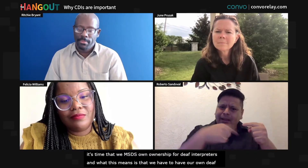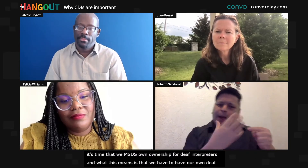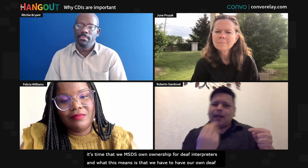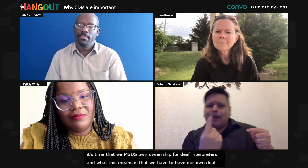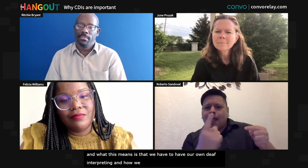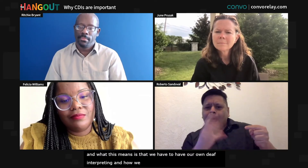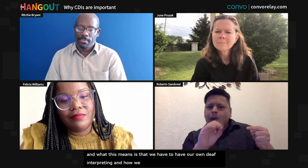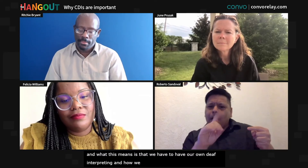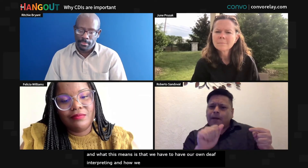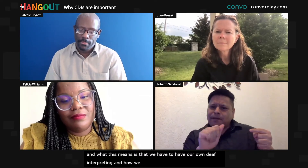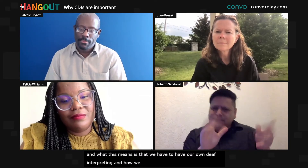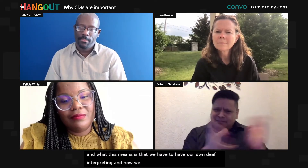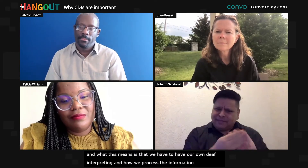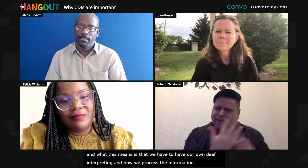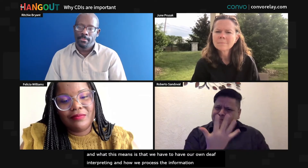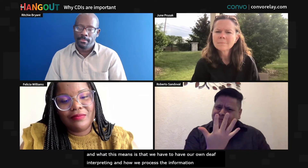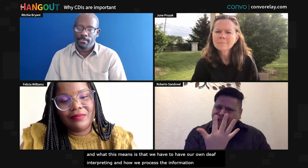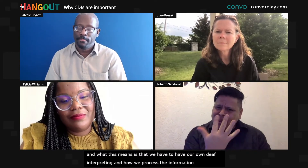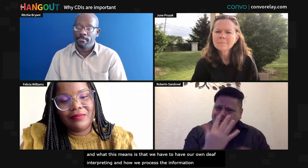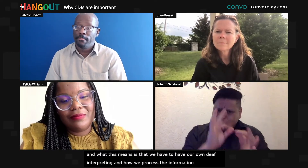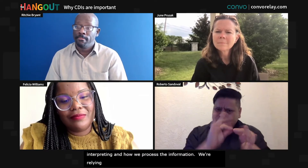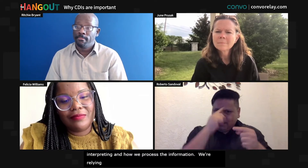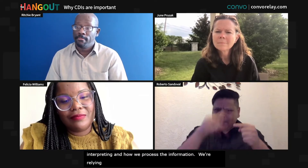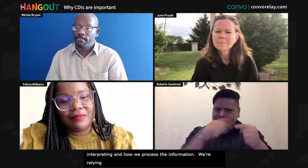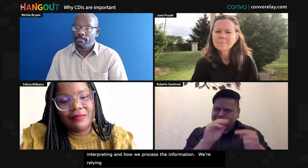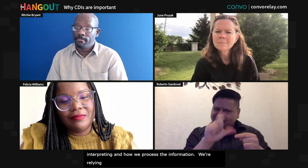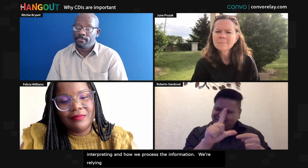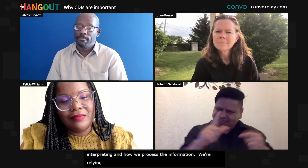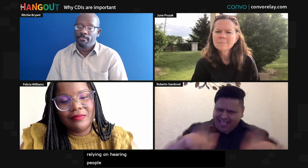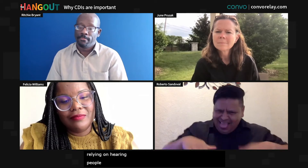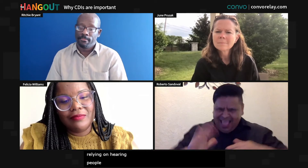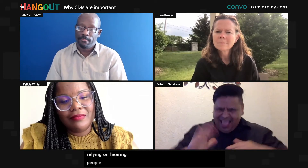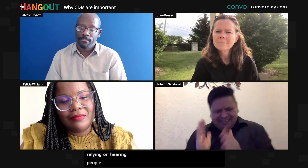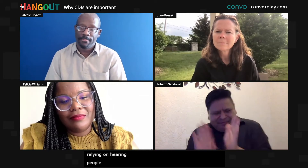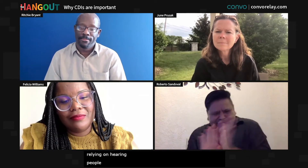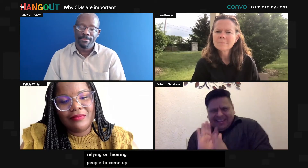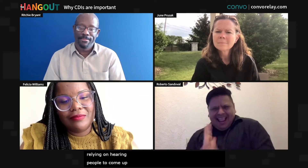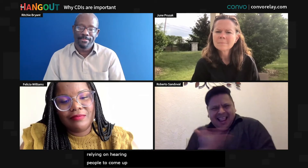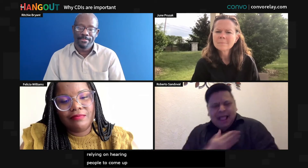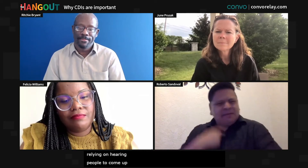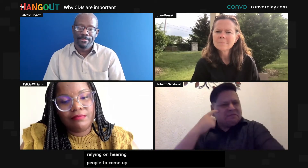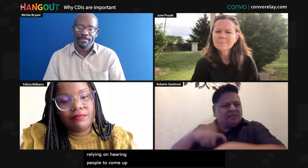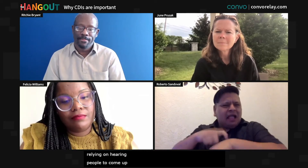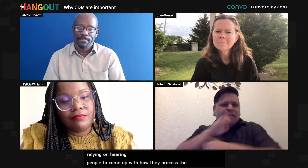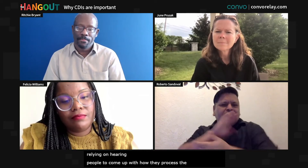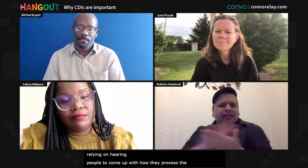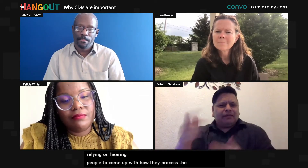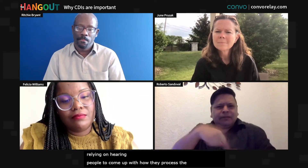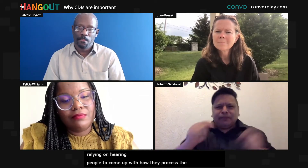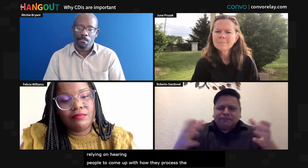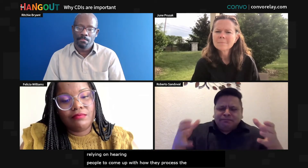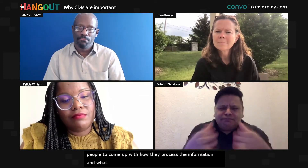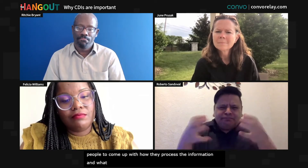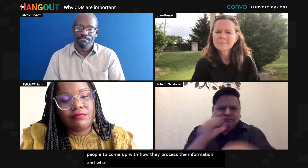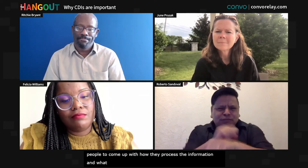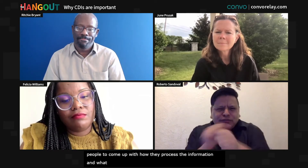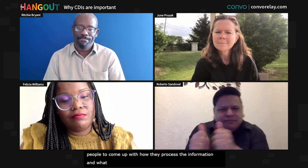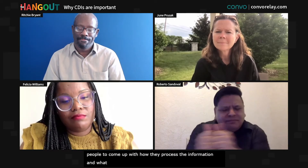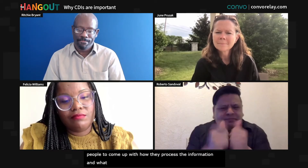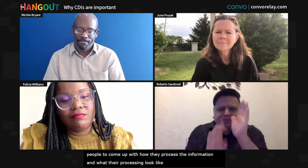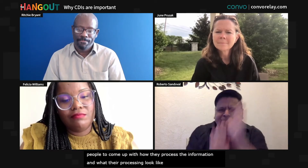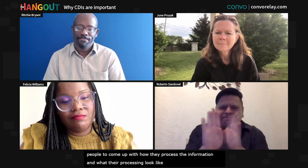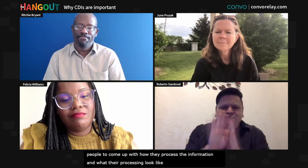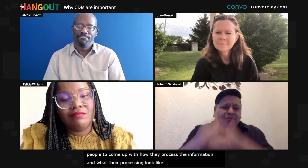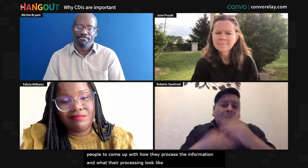on hearing people to come up with how they've processed all the information and what their processing looks like. But we haven't really developed our own